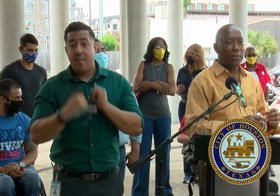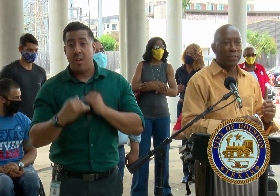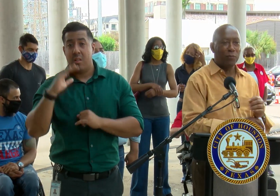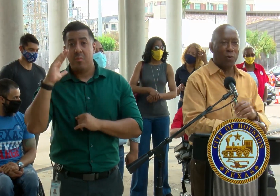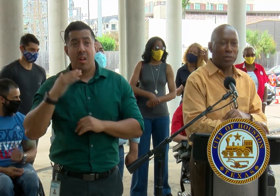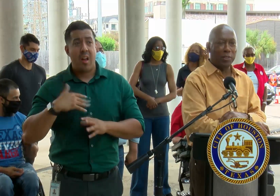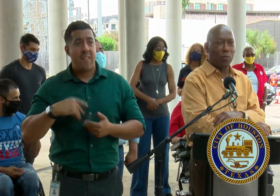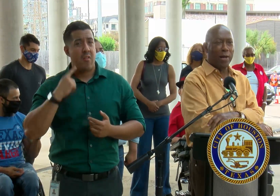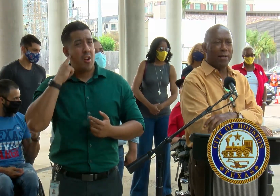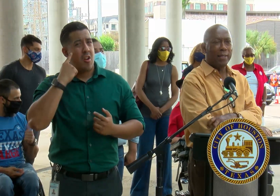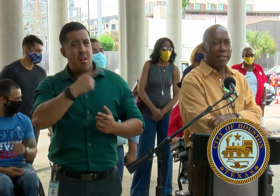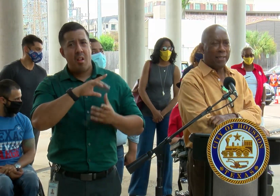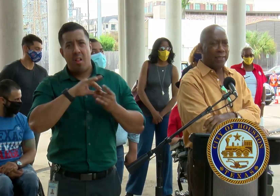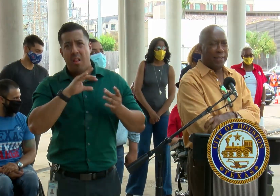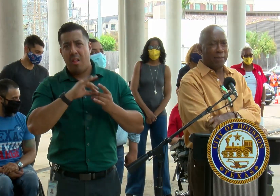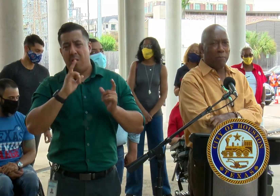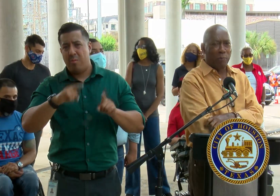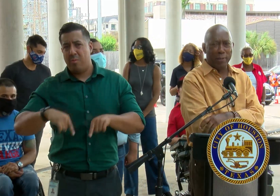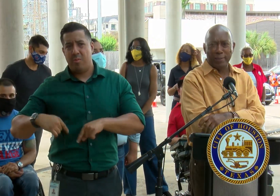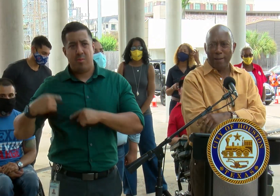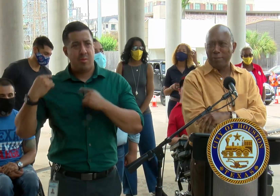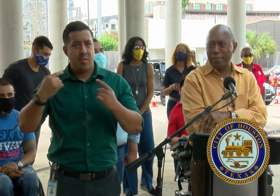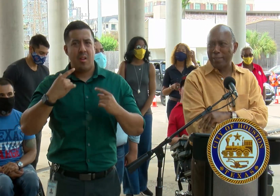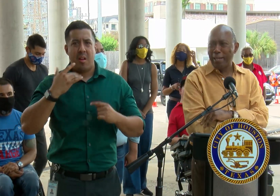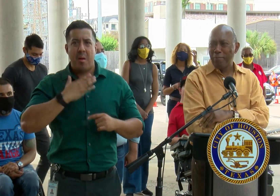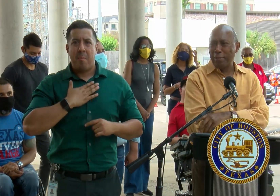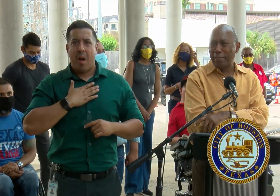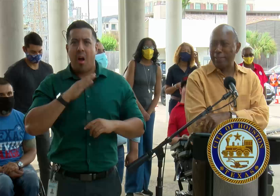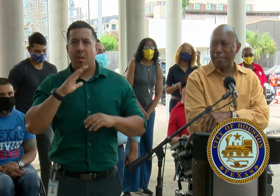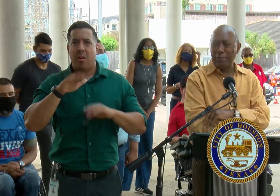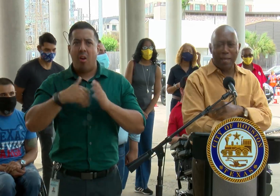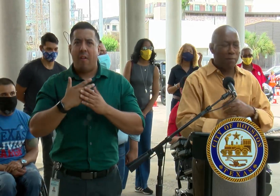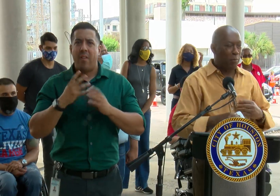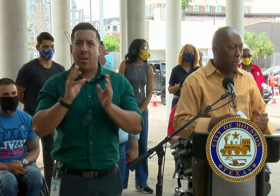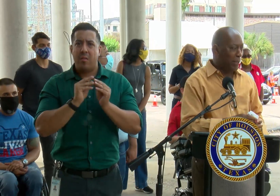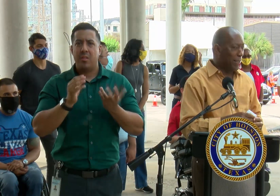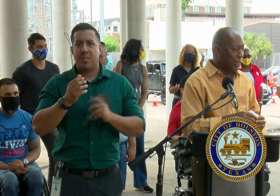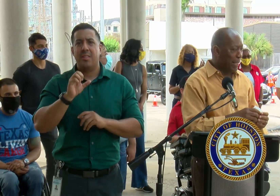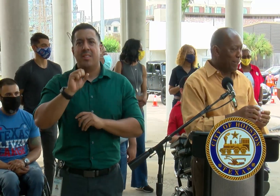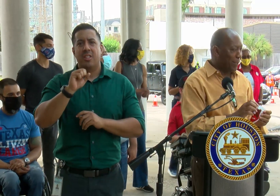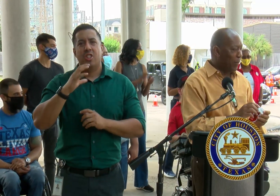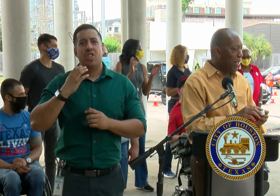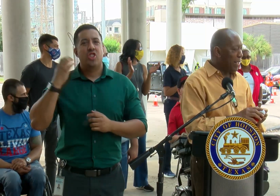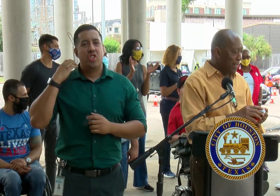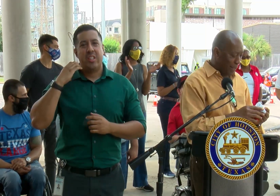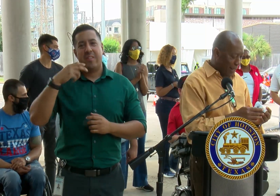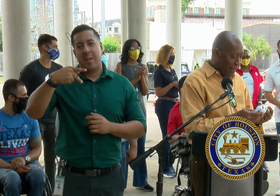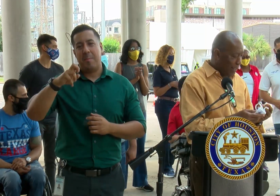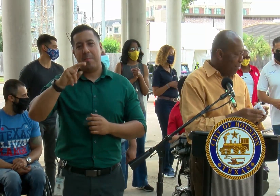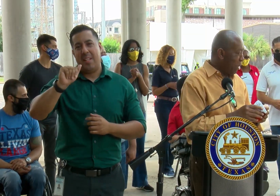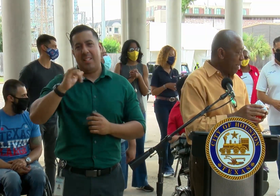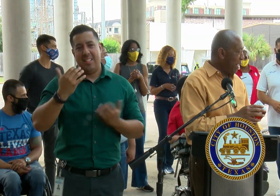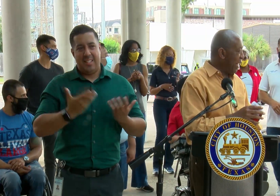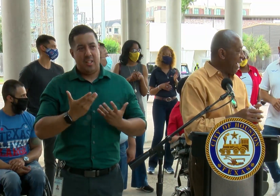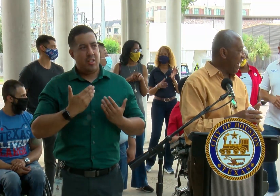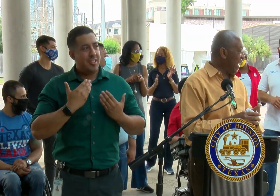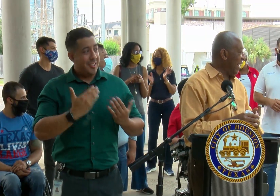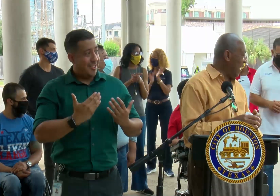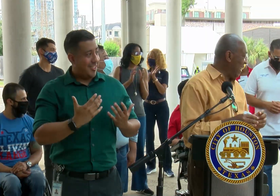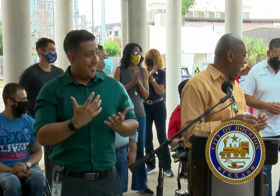hadn't heard his voice in a while here at my press conferences, but Chief Samuel Pena is here, so Chief